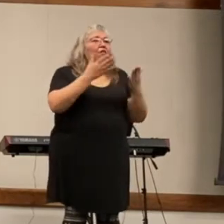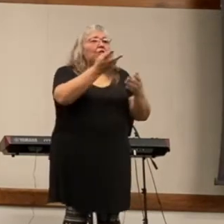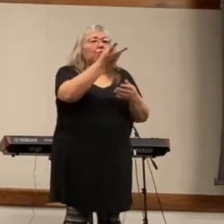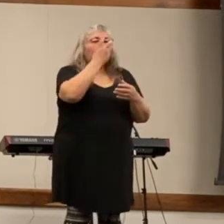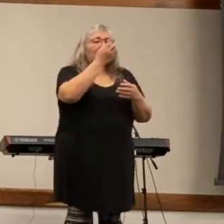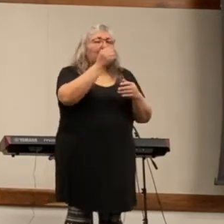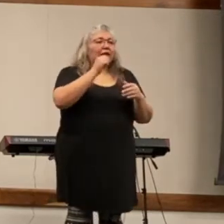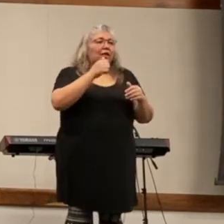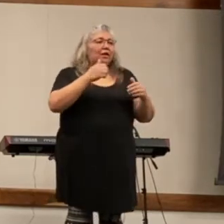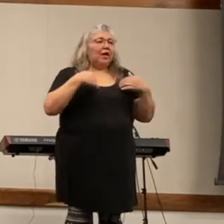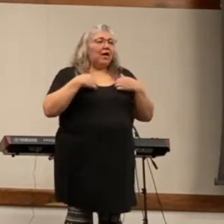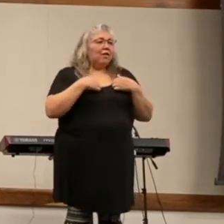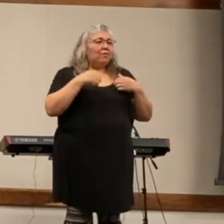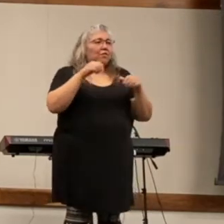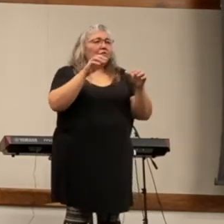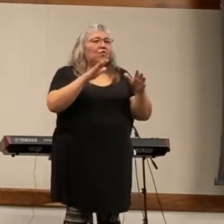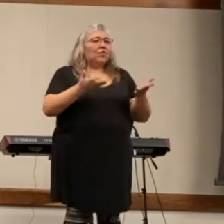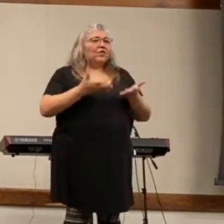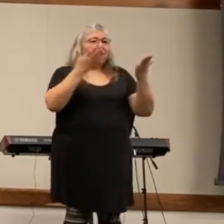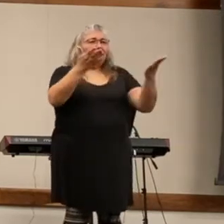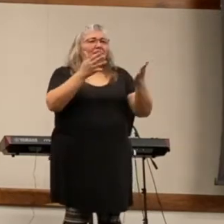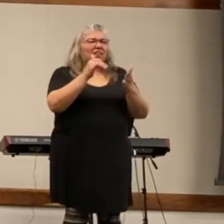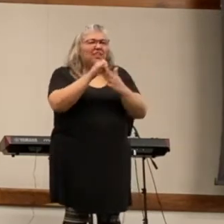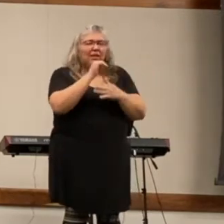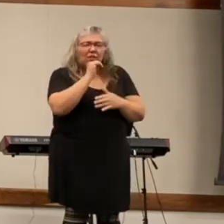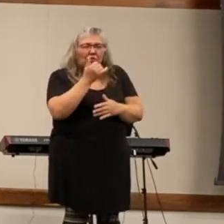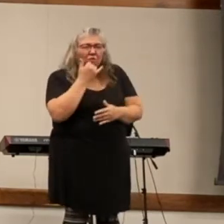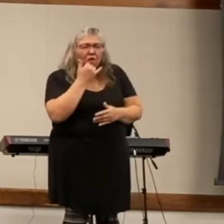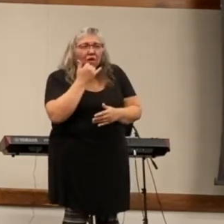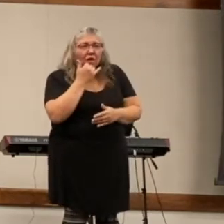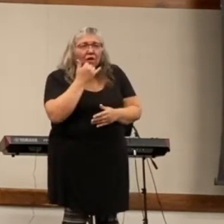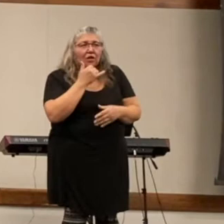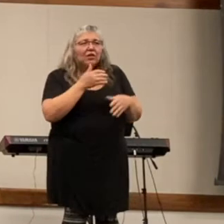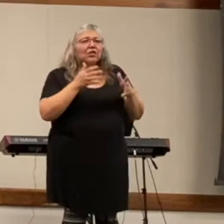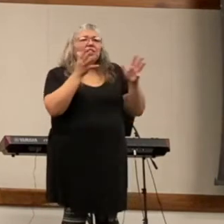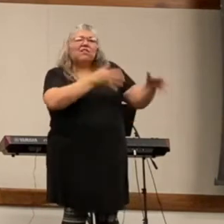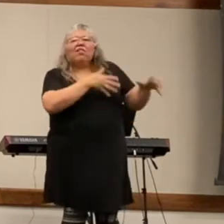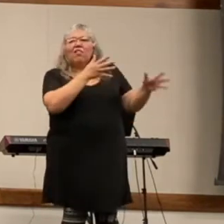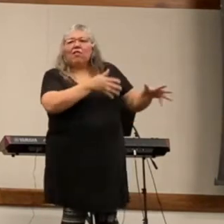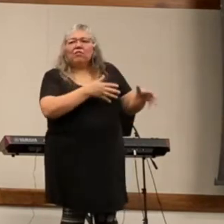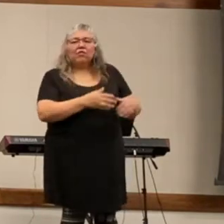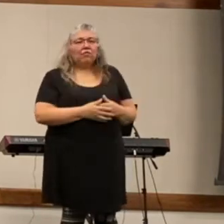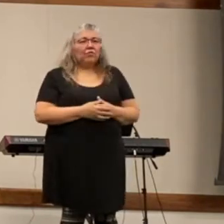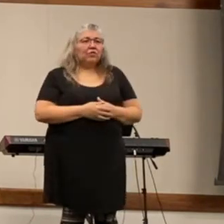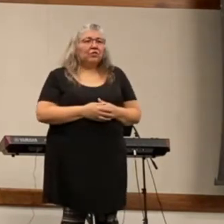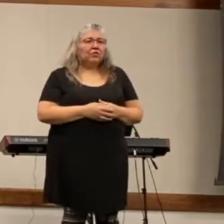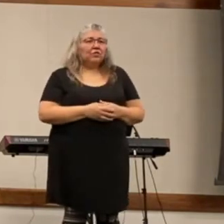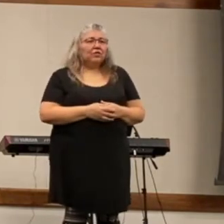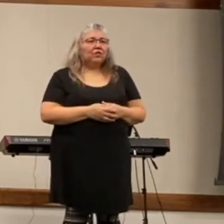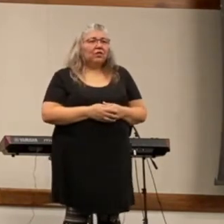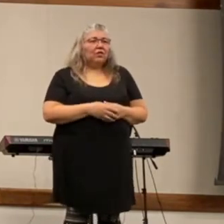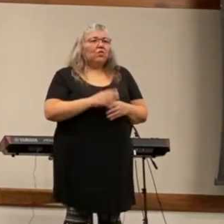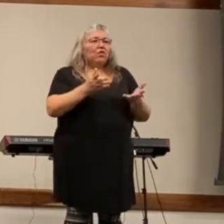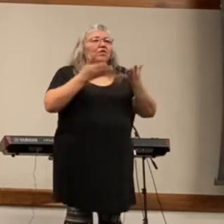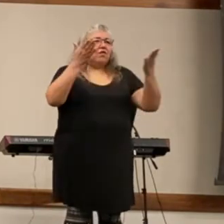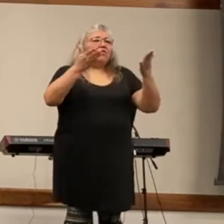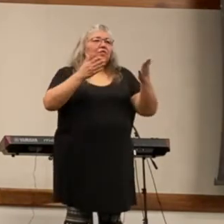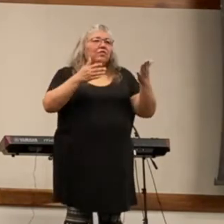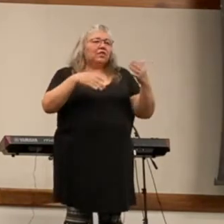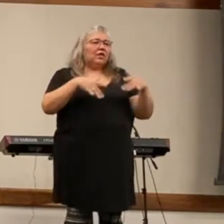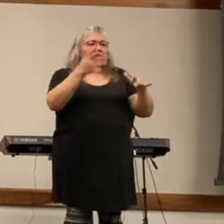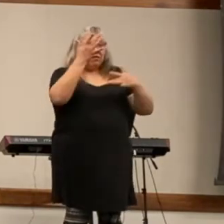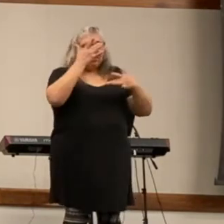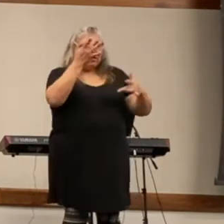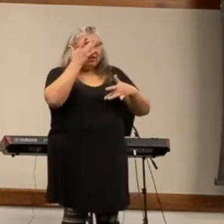blind animals for sacrifice, is that not wrong? Leftovers. Whatever I got left. When you sacrifice lame and